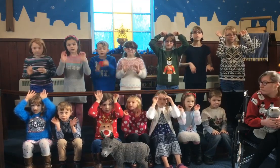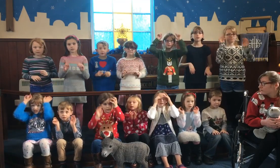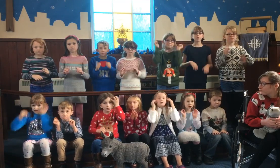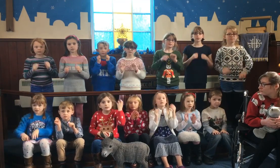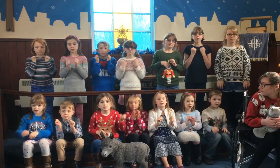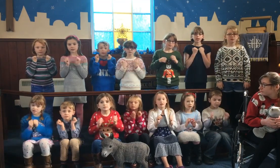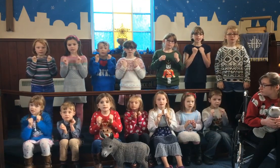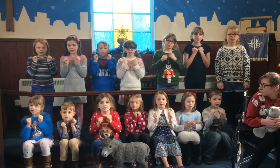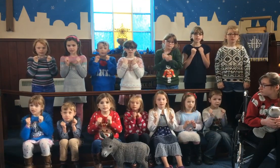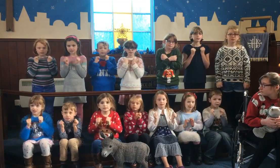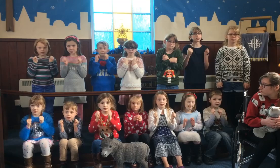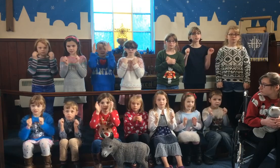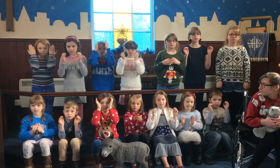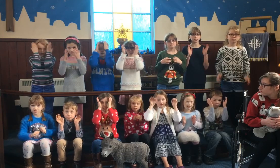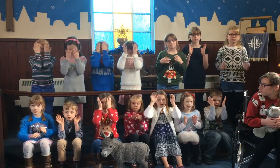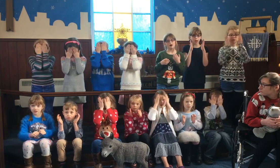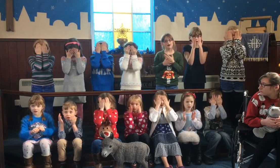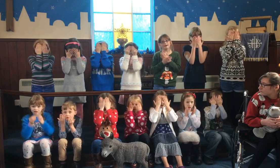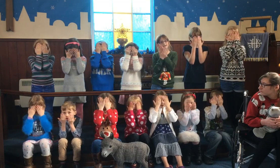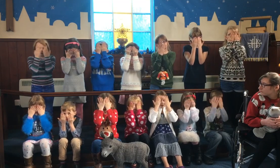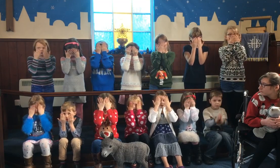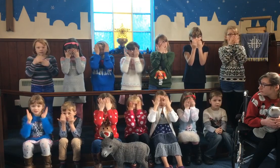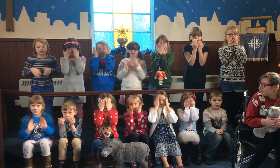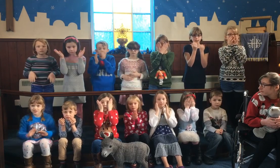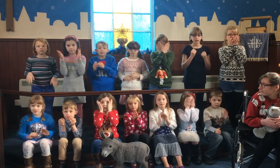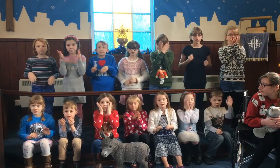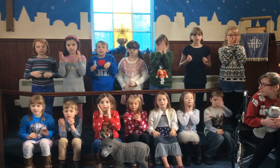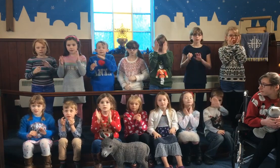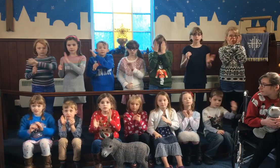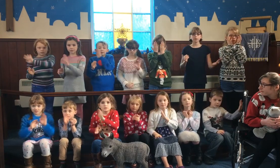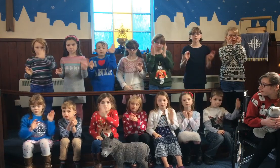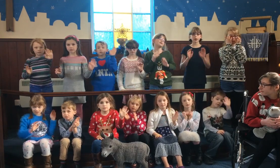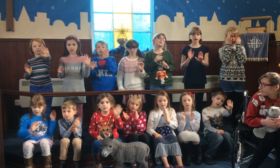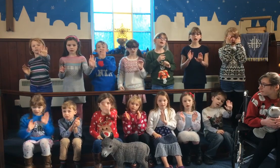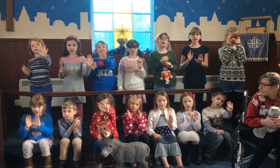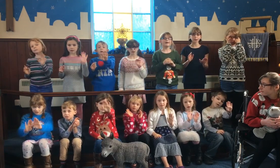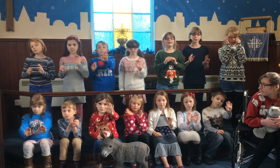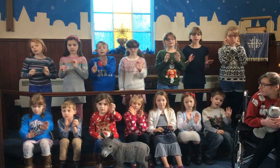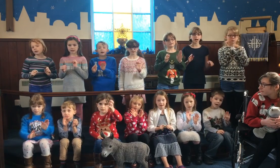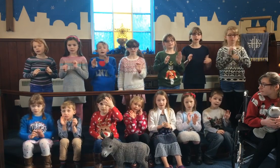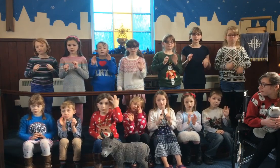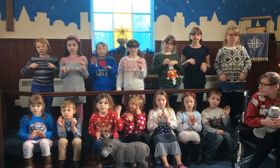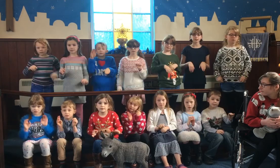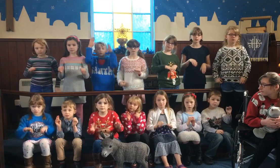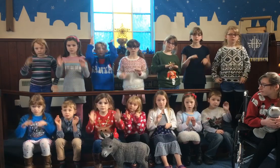through the winter's night. Don't give up, man, little